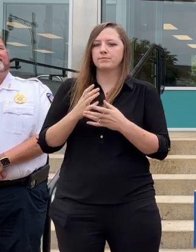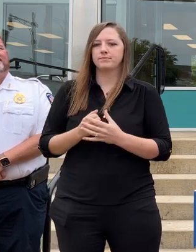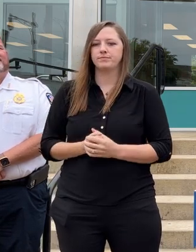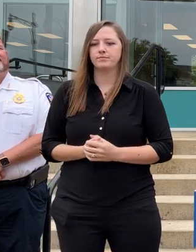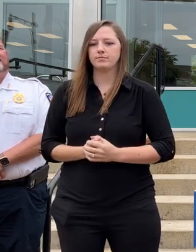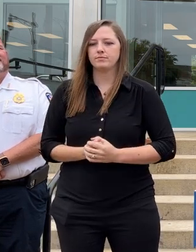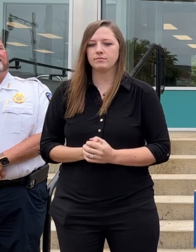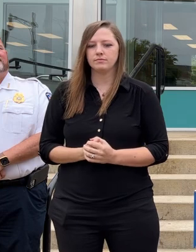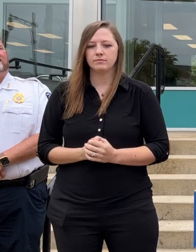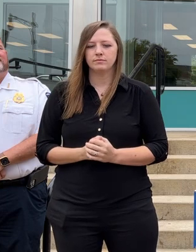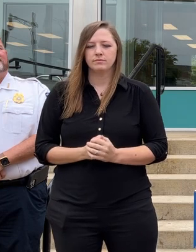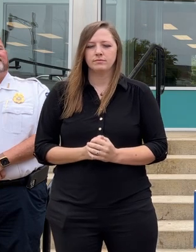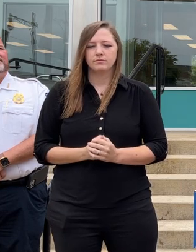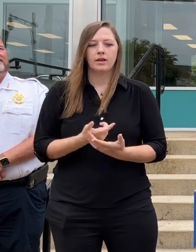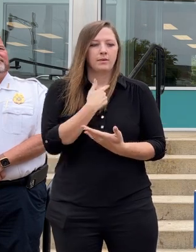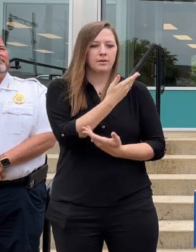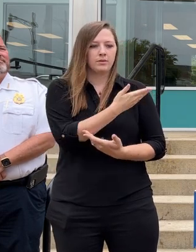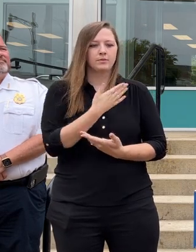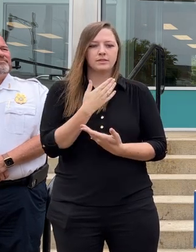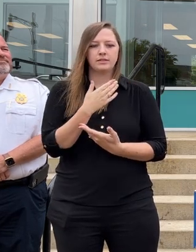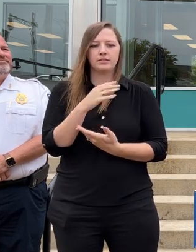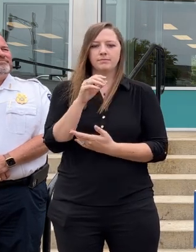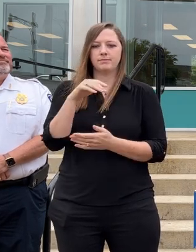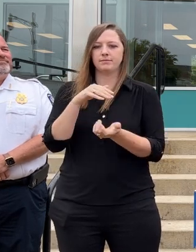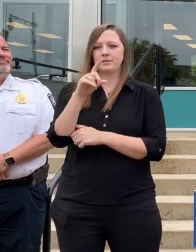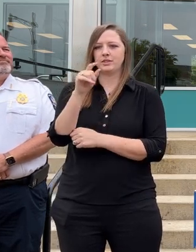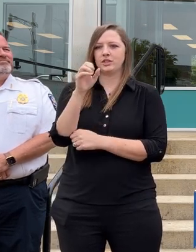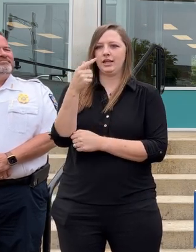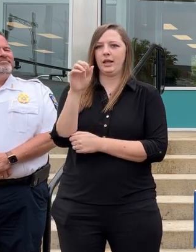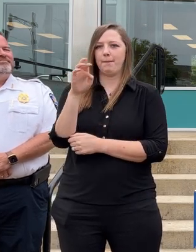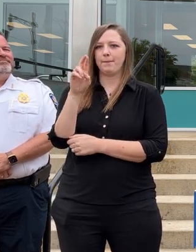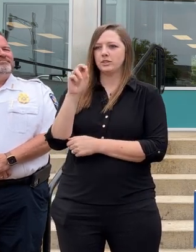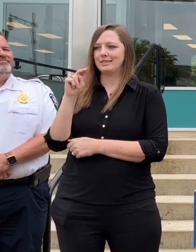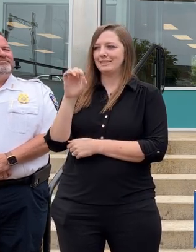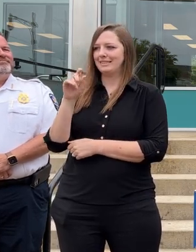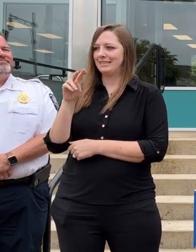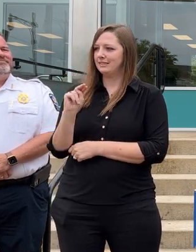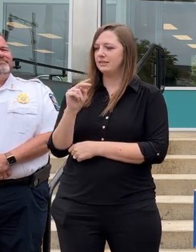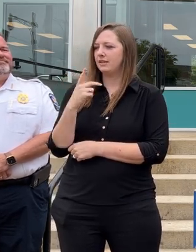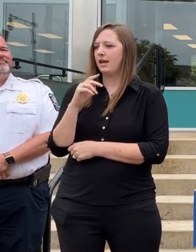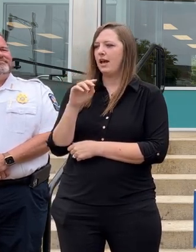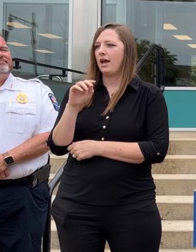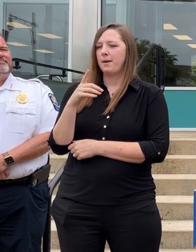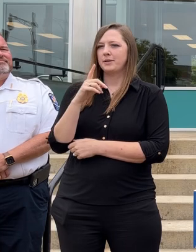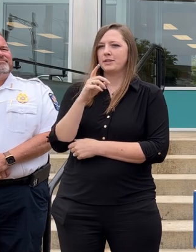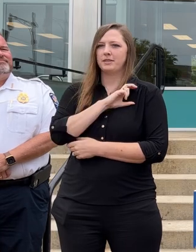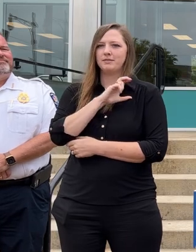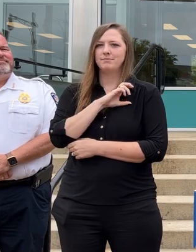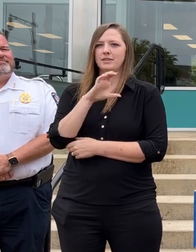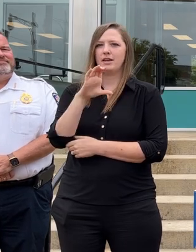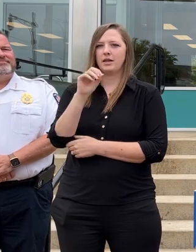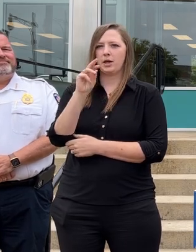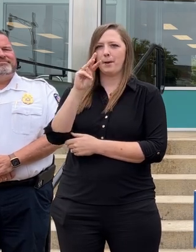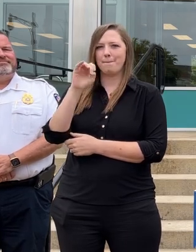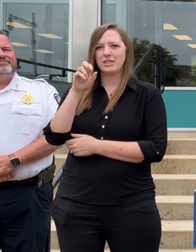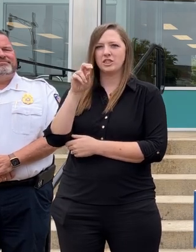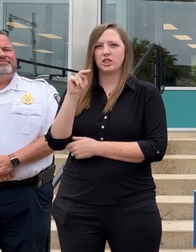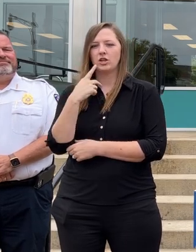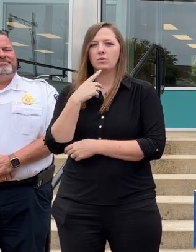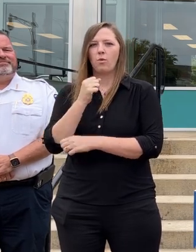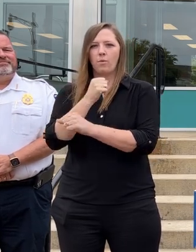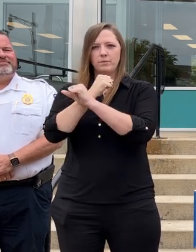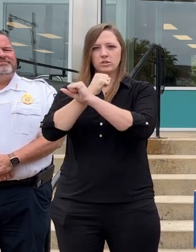joined here by our Health Commissioner, Dr. Gail Burstein, as well as our Deputy Commissioner for the Department of Homeland Security and Emergency